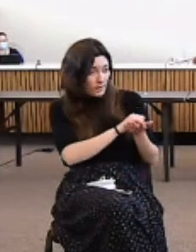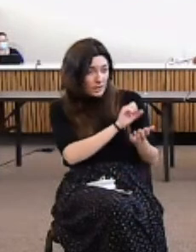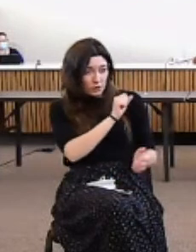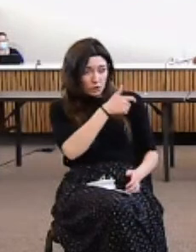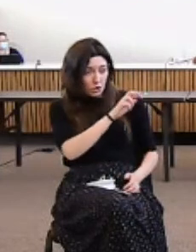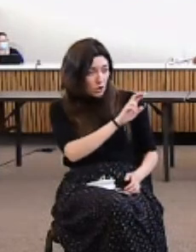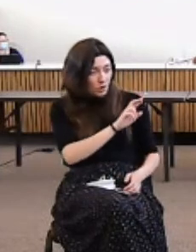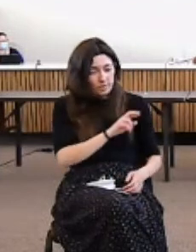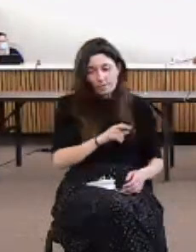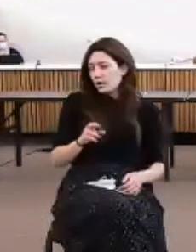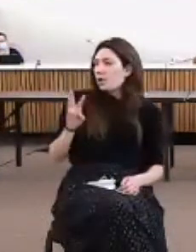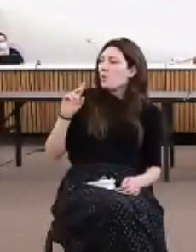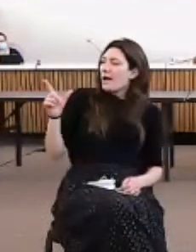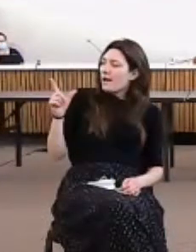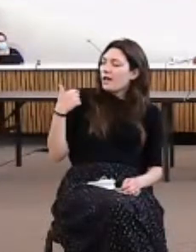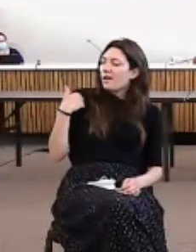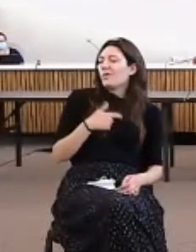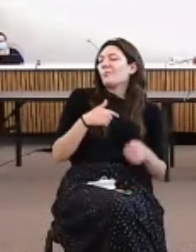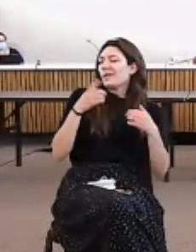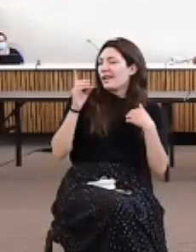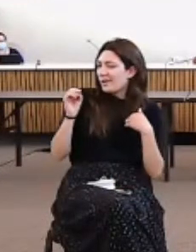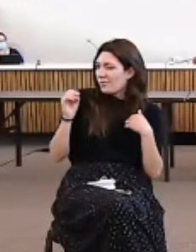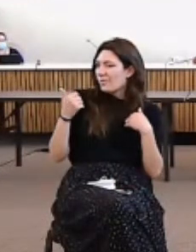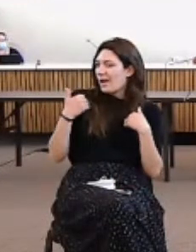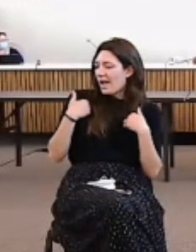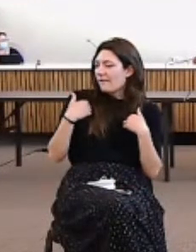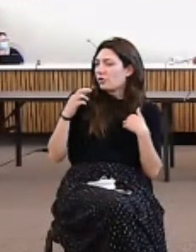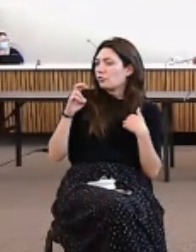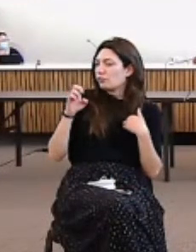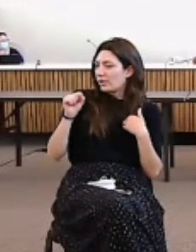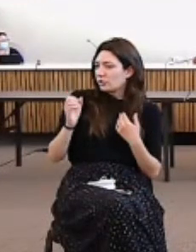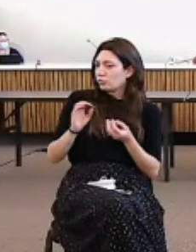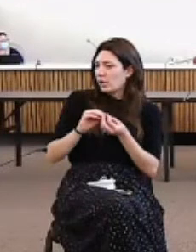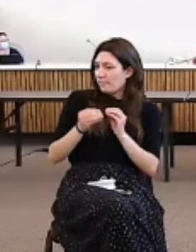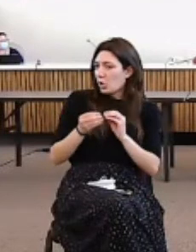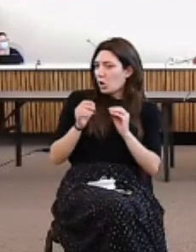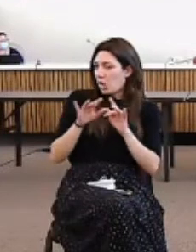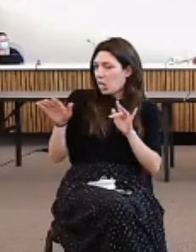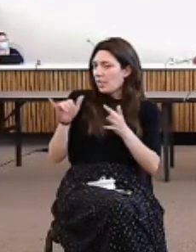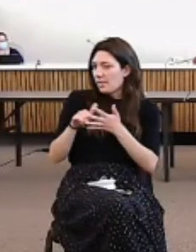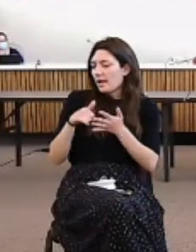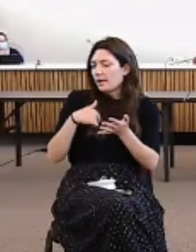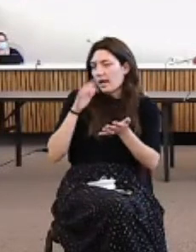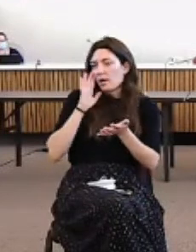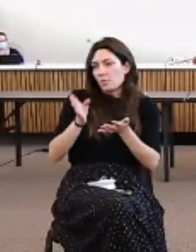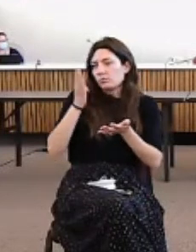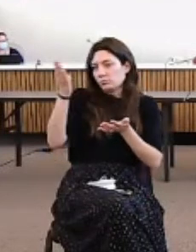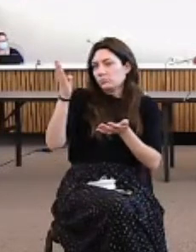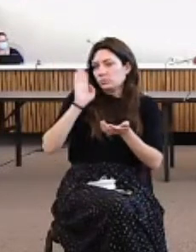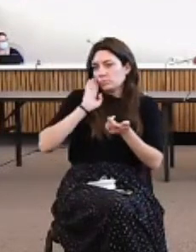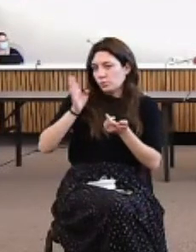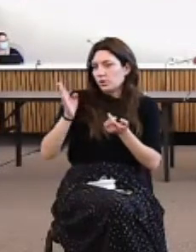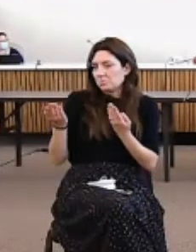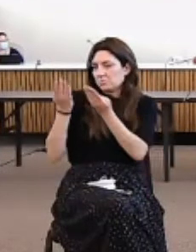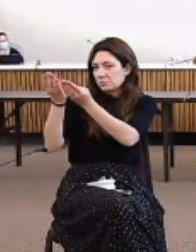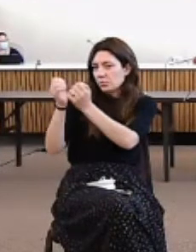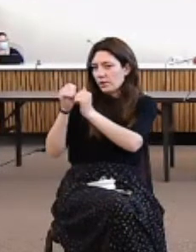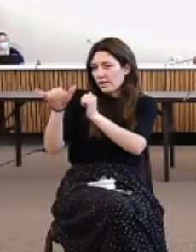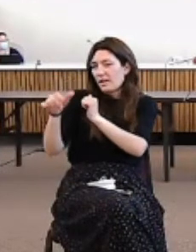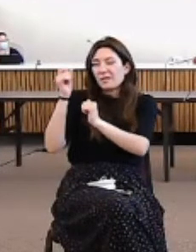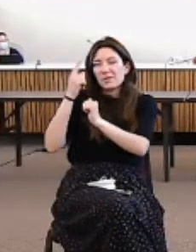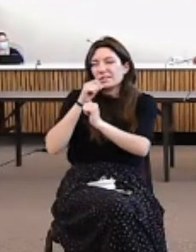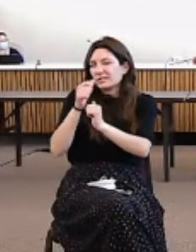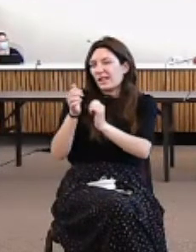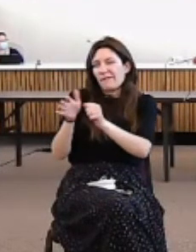It's, so what we do have a resolution. I'll be putting forth a resolution. It includes issuing a negative deck. It's not a coordinated review,